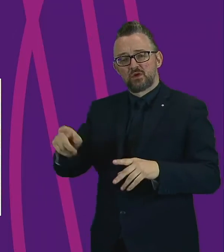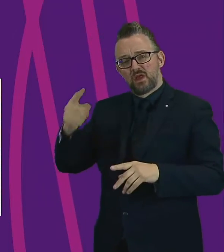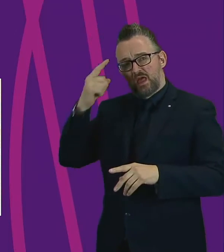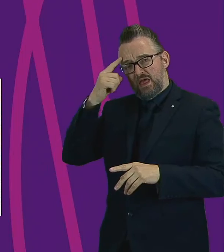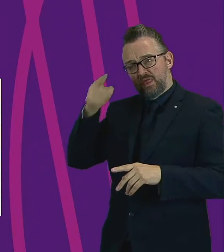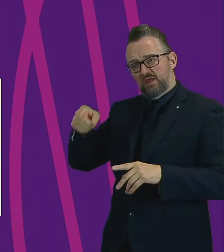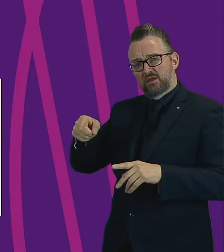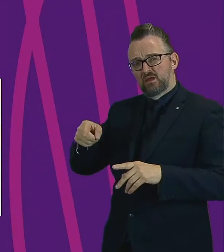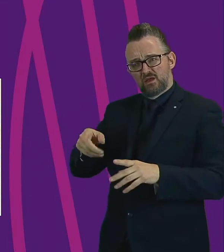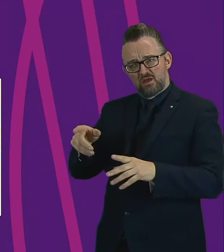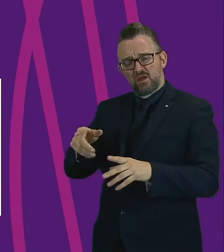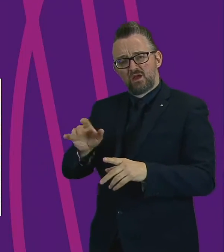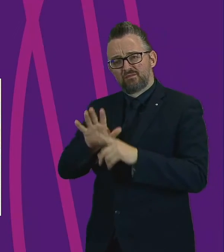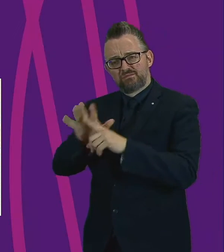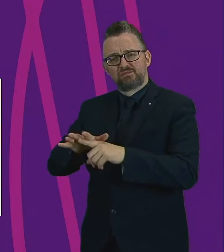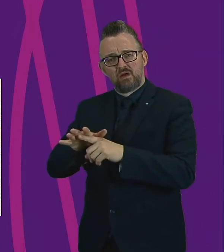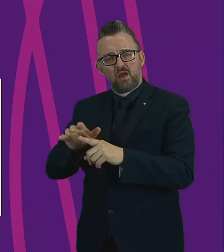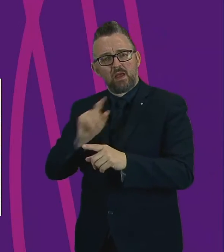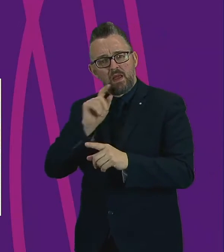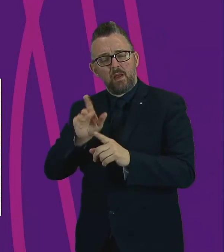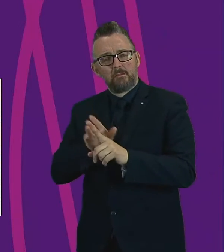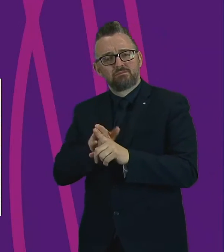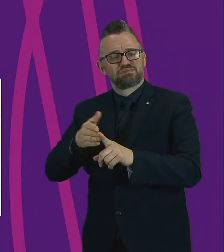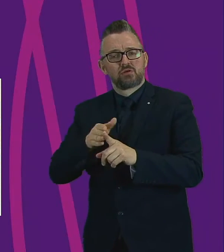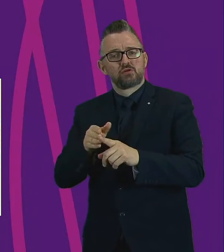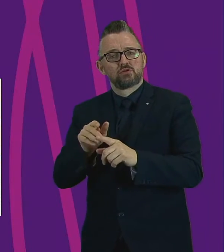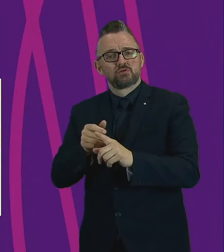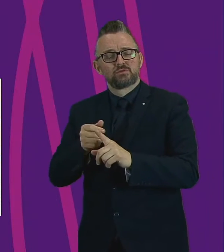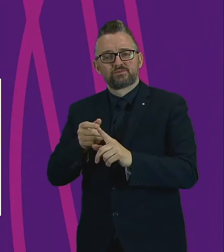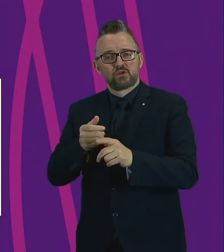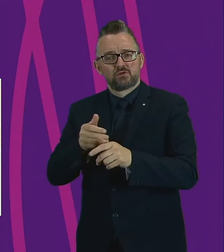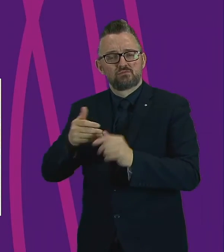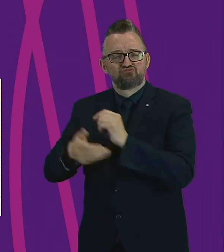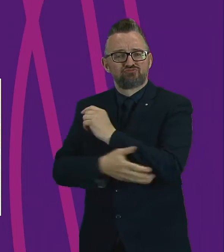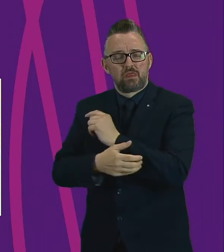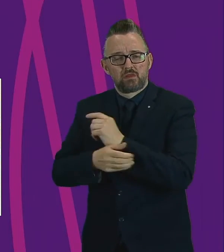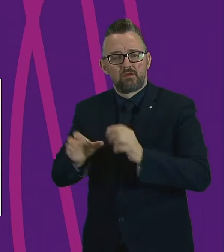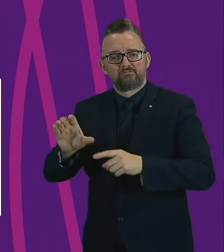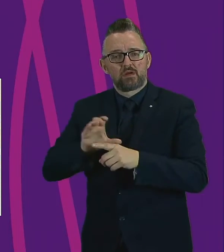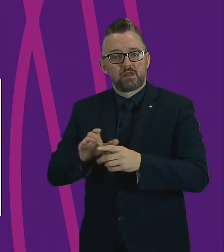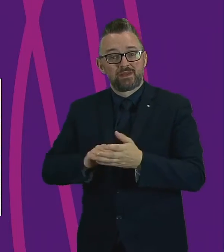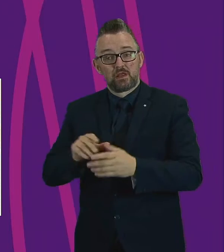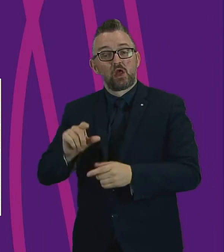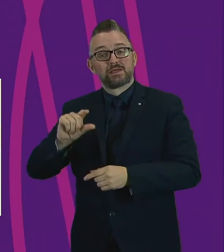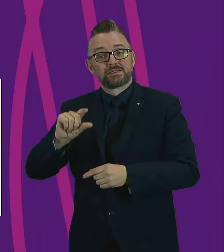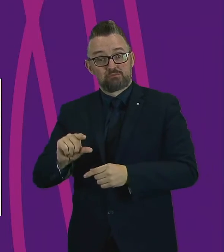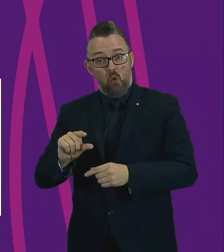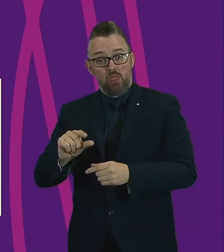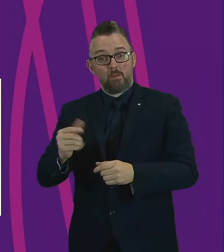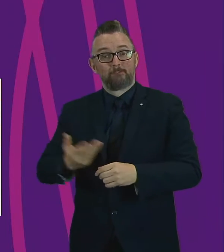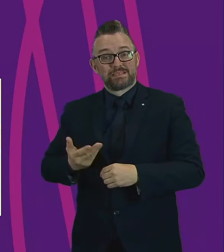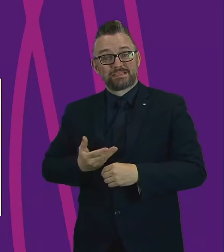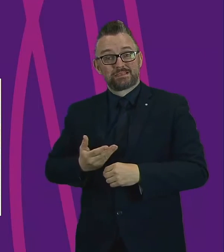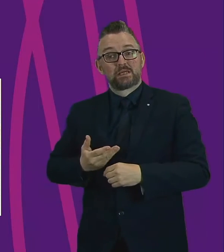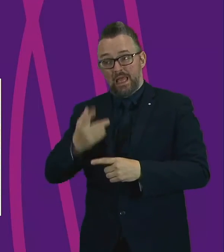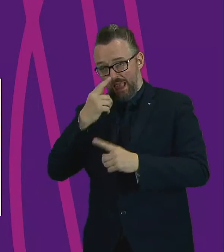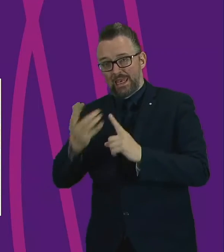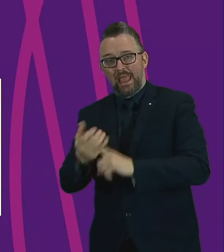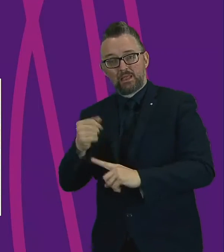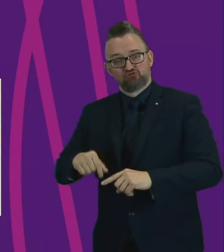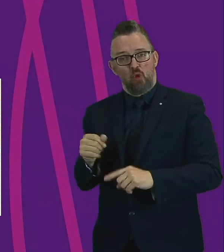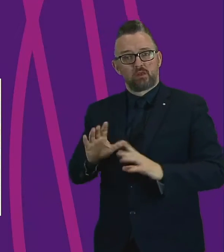generous to put in place a pivotal resilience fund, a hardship fund and ensure that more small businesses get the £10,000 grant? Maurice